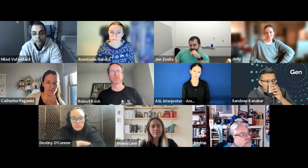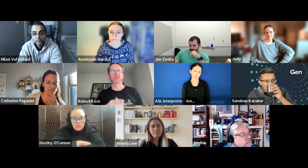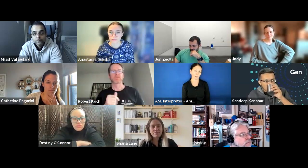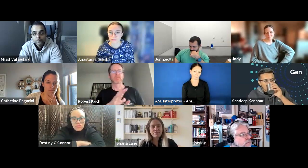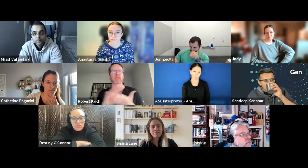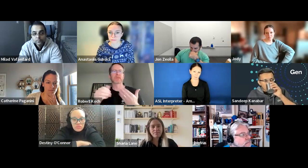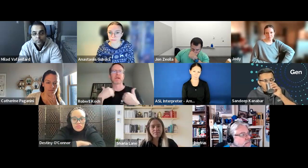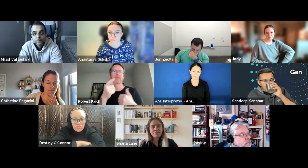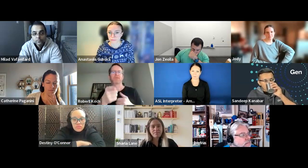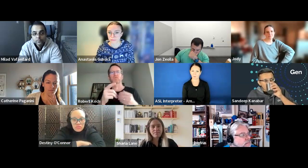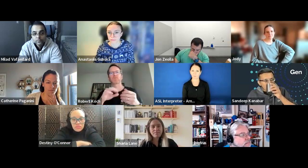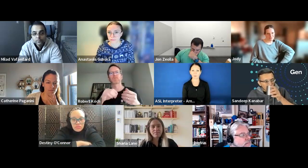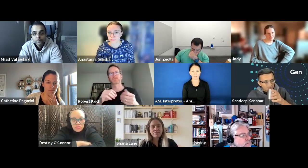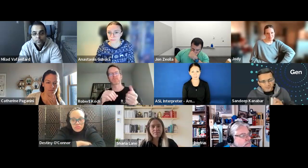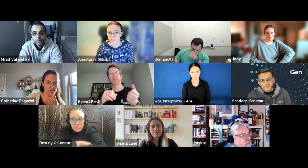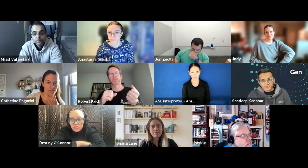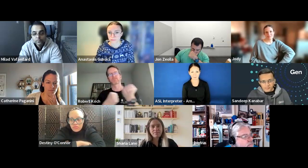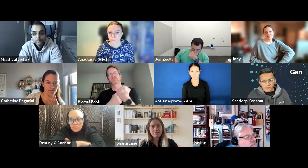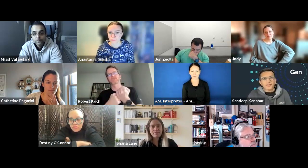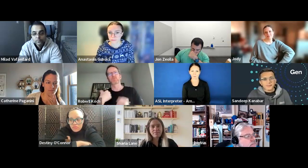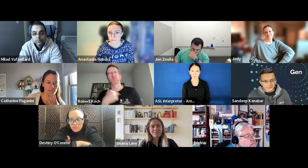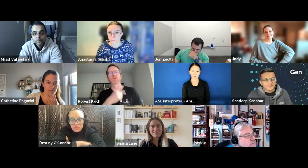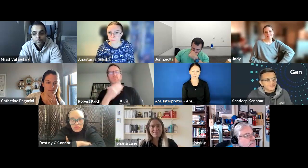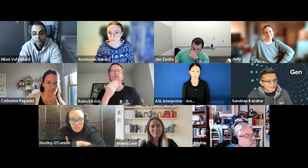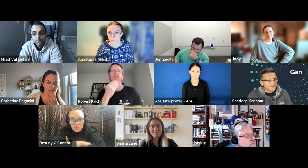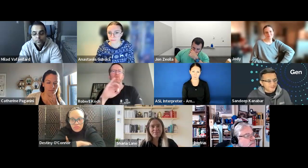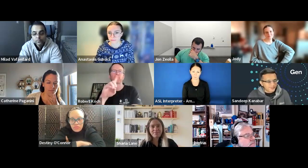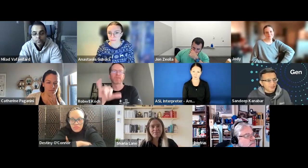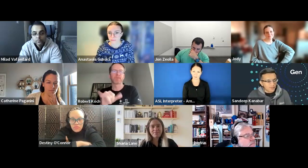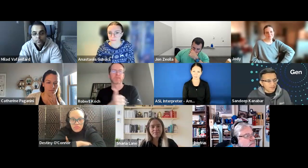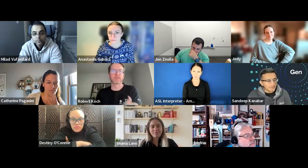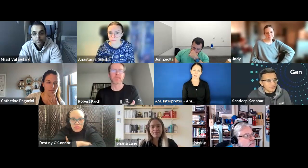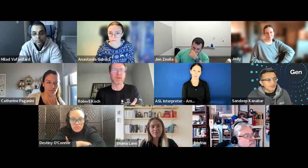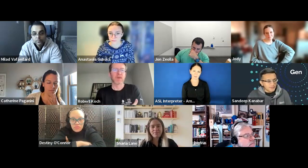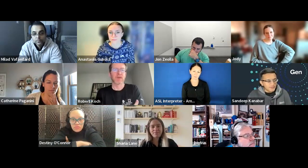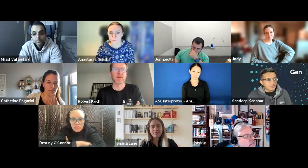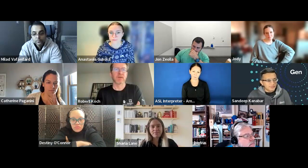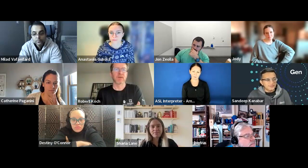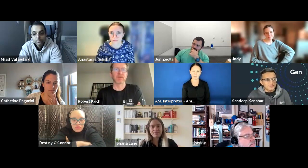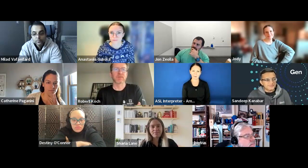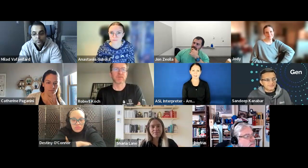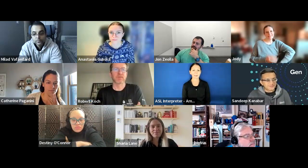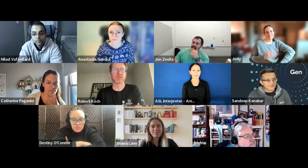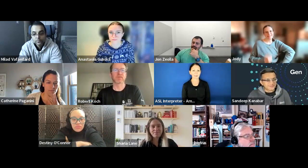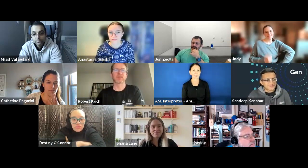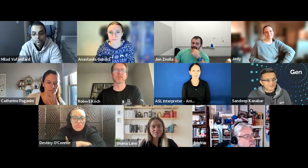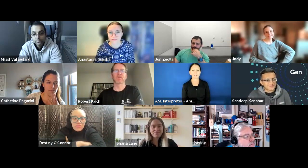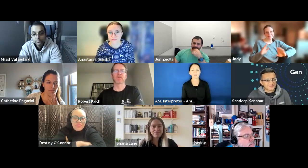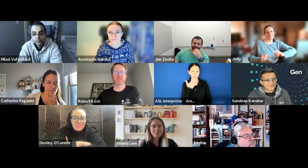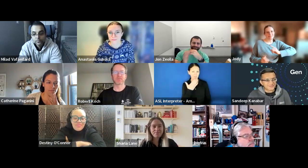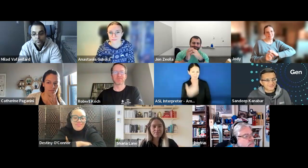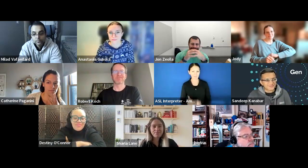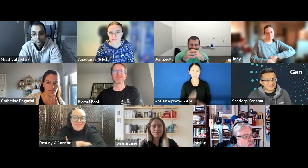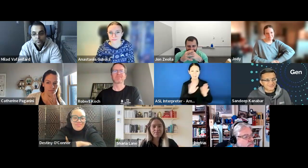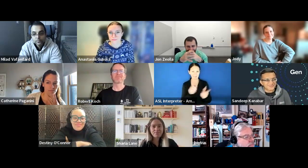captions does seem to help those as well. So very nice to have you and here supporting us. Thank you, Jody. Thank you.